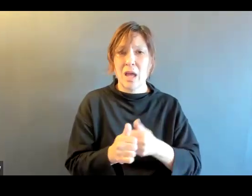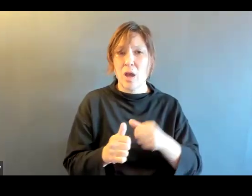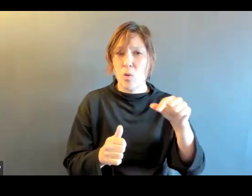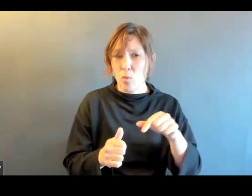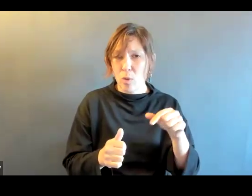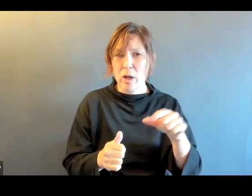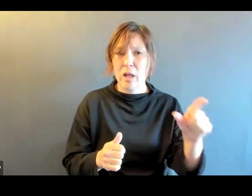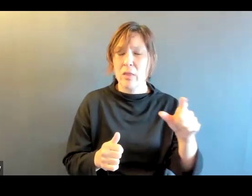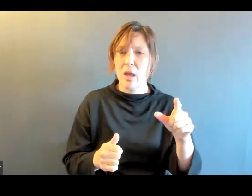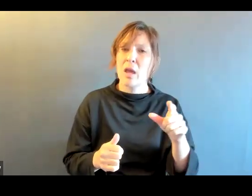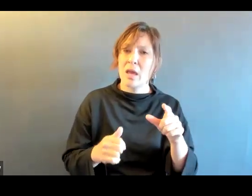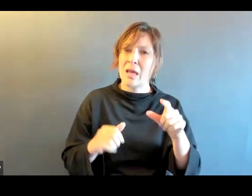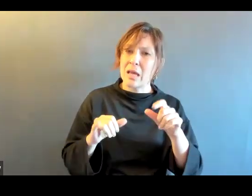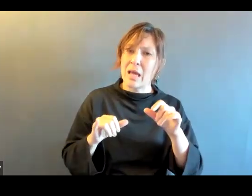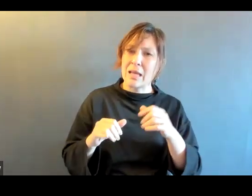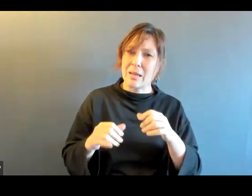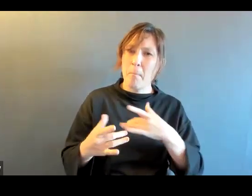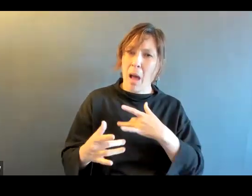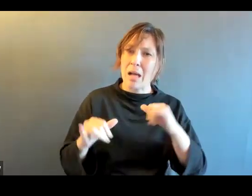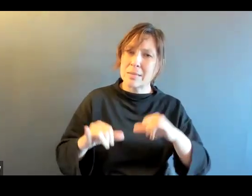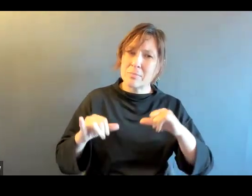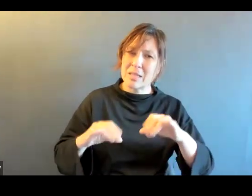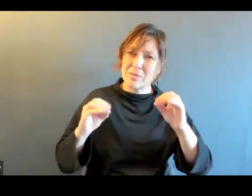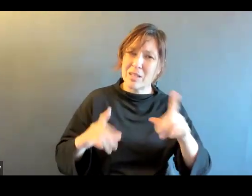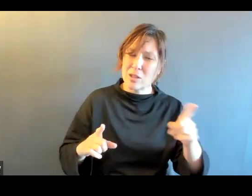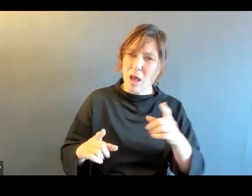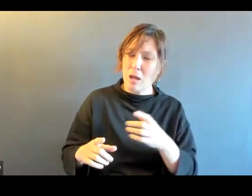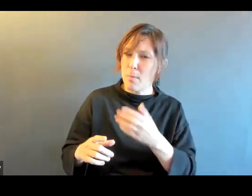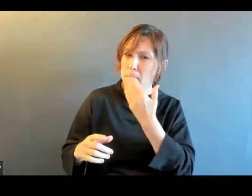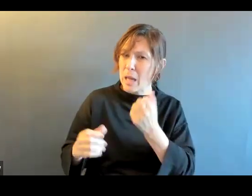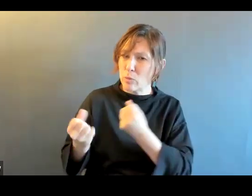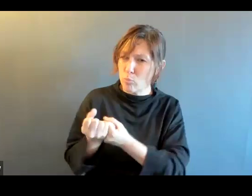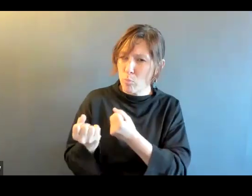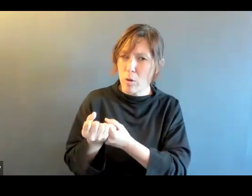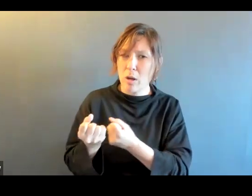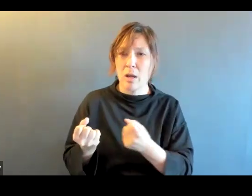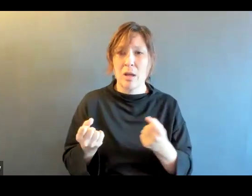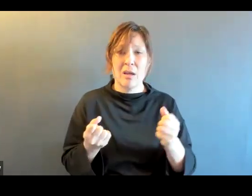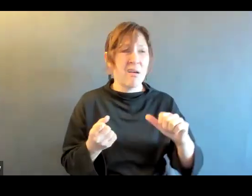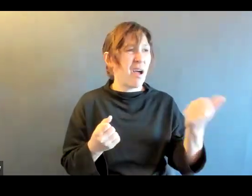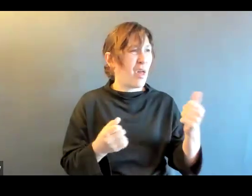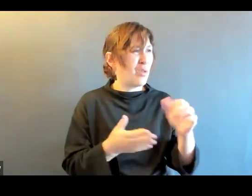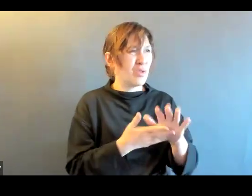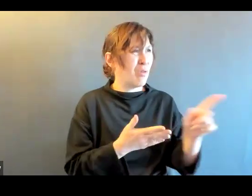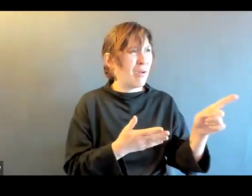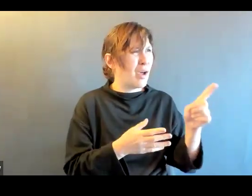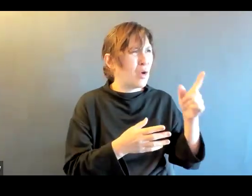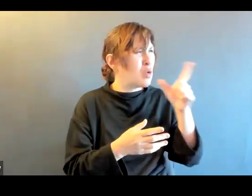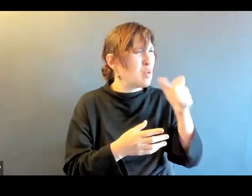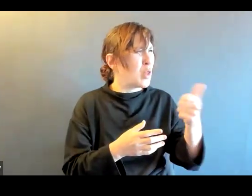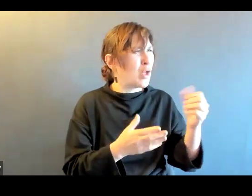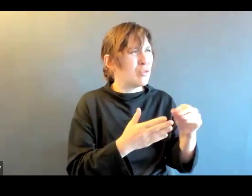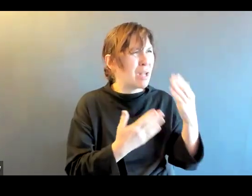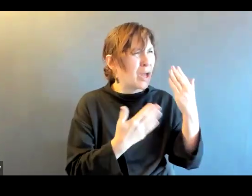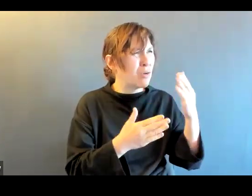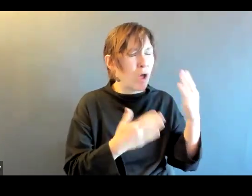best interests at heart. At other schools that I've gone to, I could not remember the names of my classmates, but this year I have enough names to